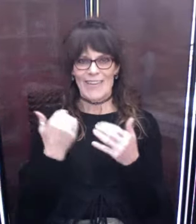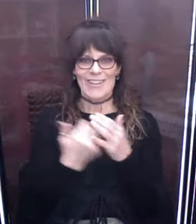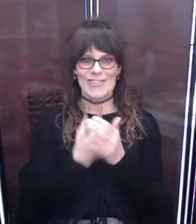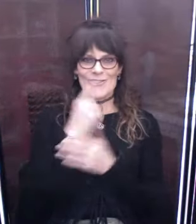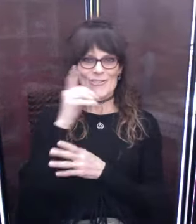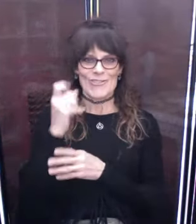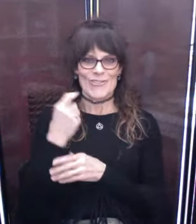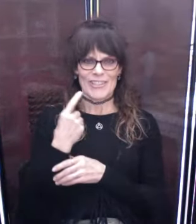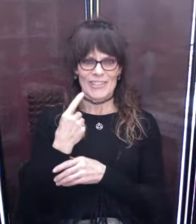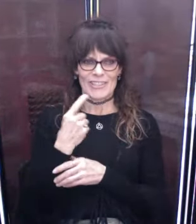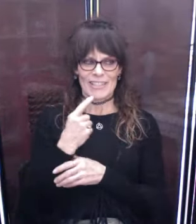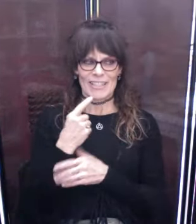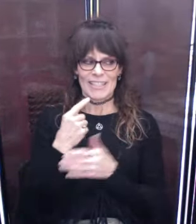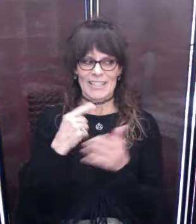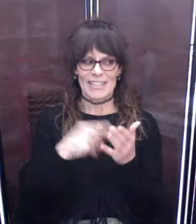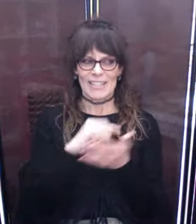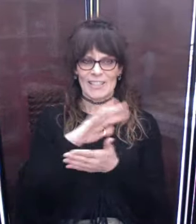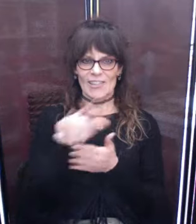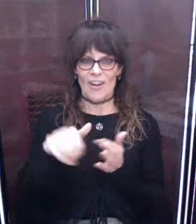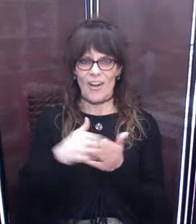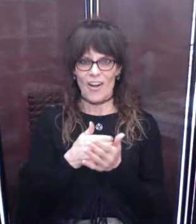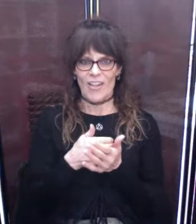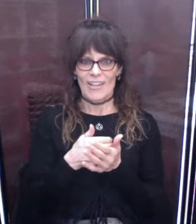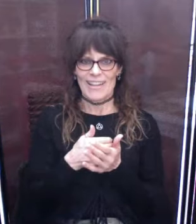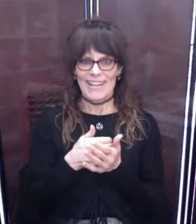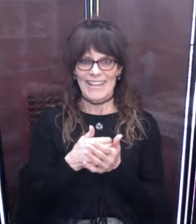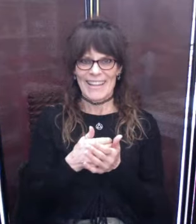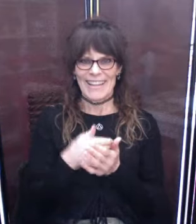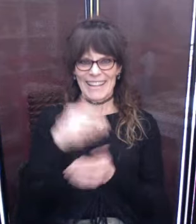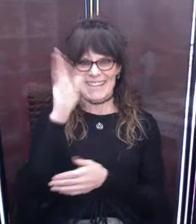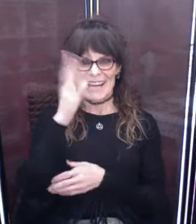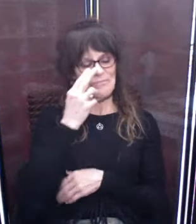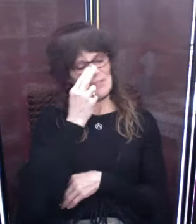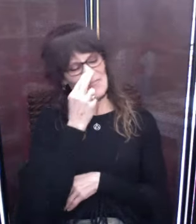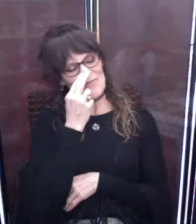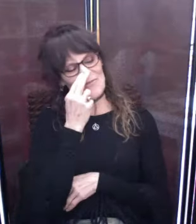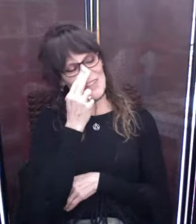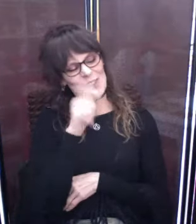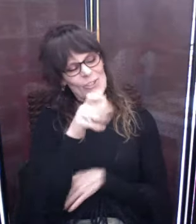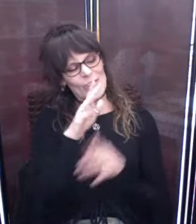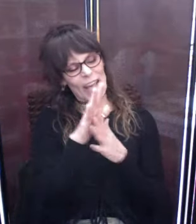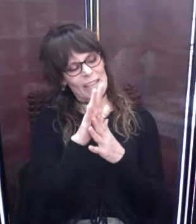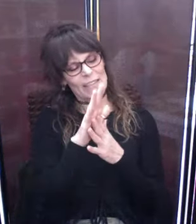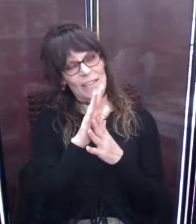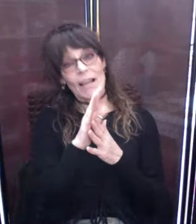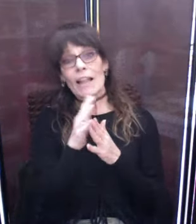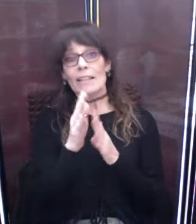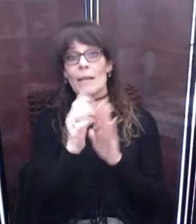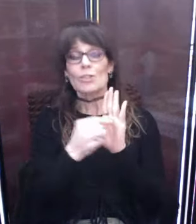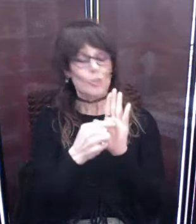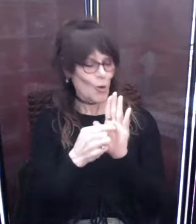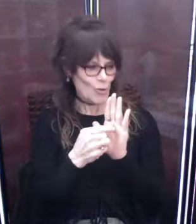all there is? And God was like, funny you should ask. But in order to show you what more there is, I've got to take away the things that you